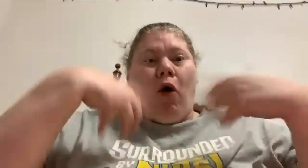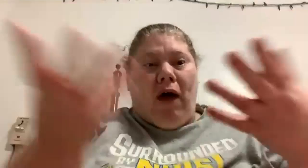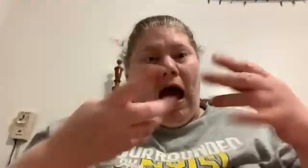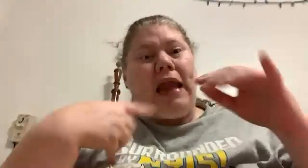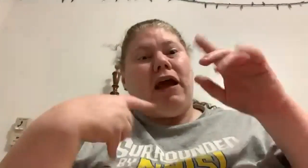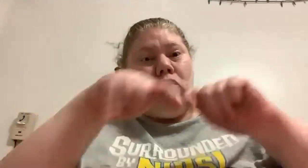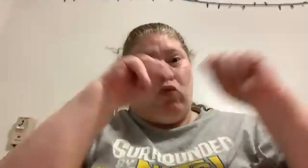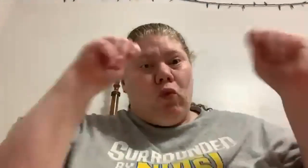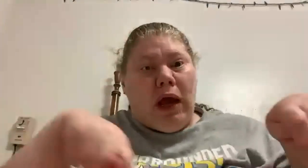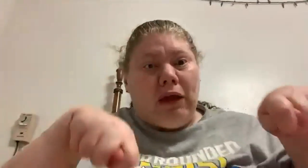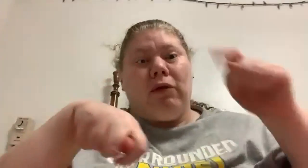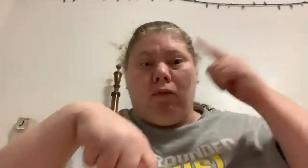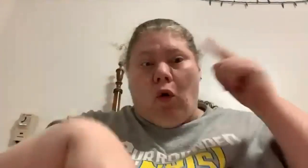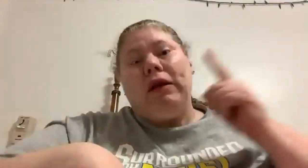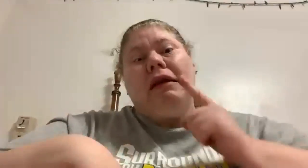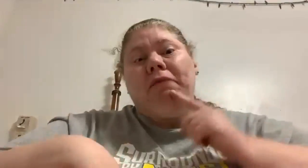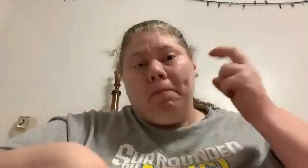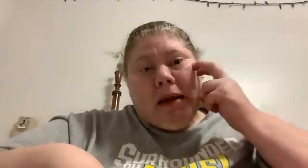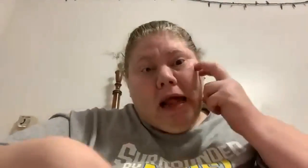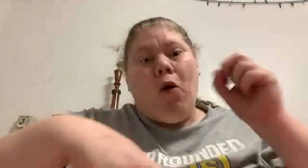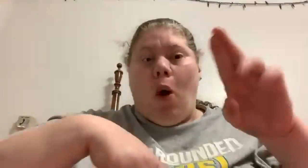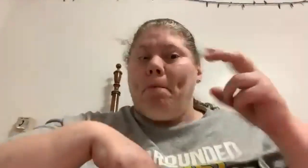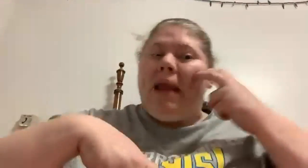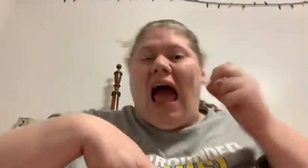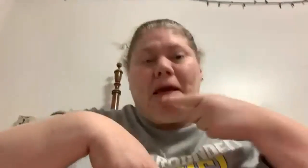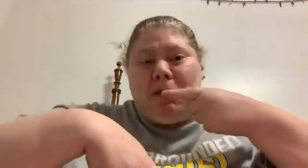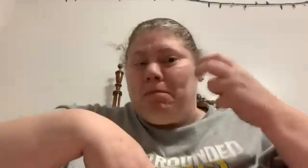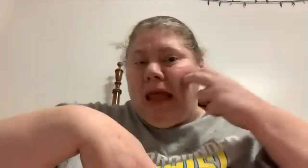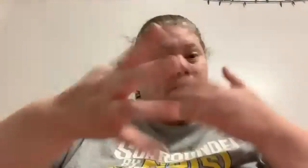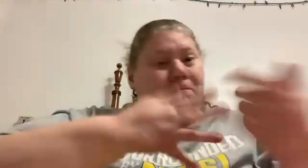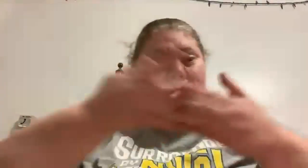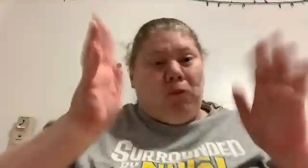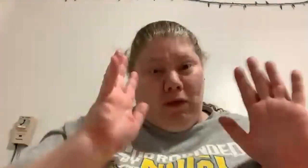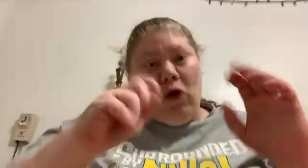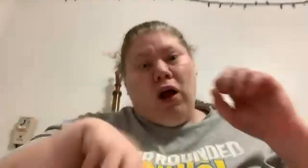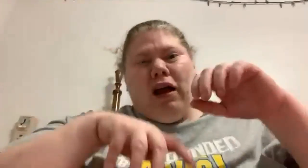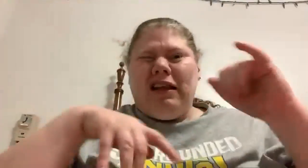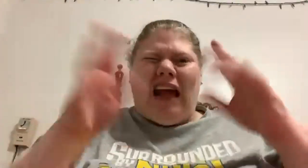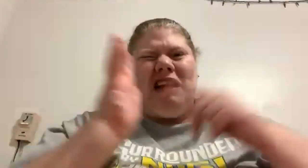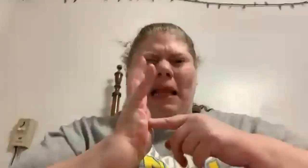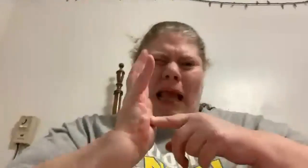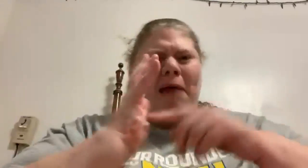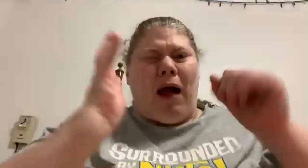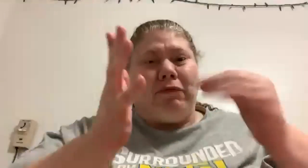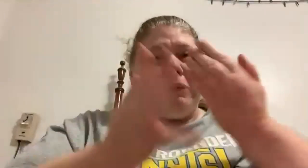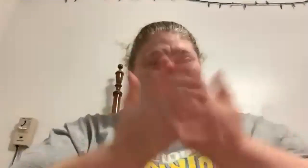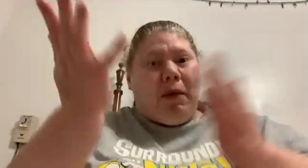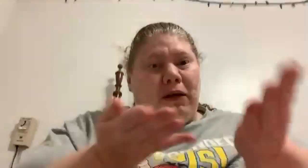specific to children in schools. For people, you know, which include, you know, hearing blind, deaf, and just deaf. That's